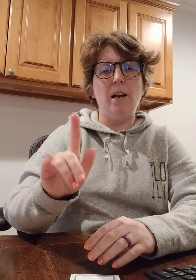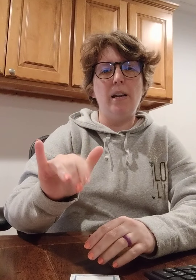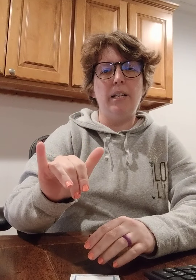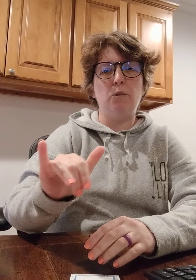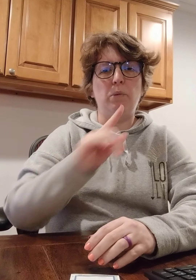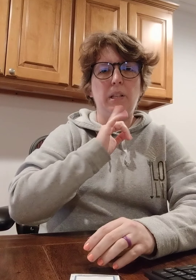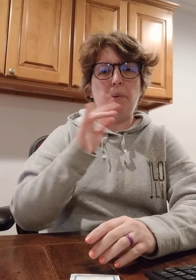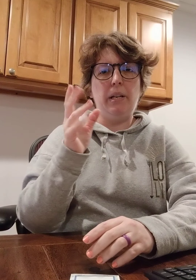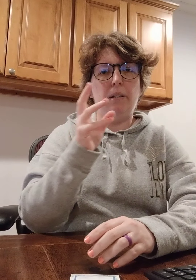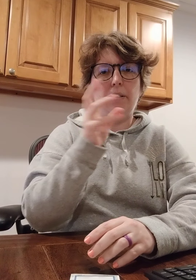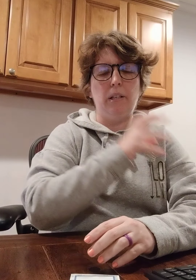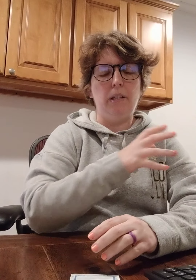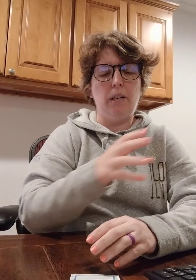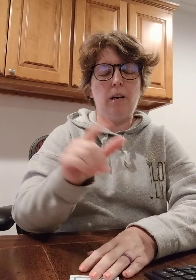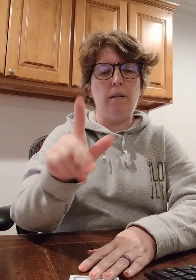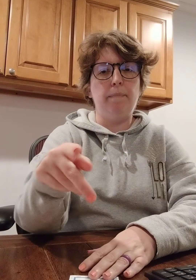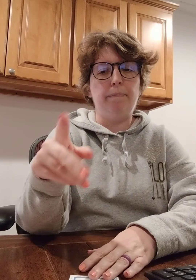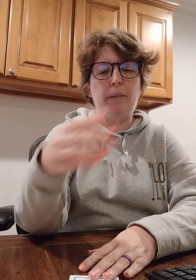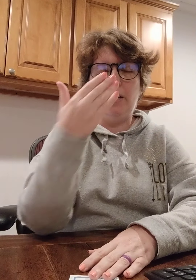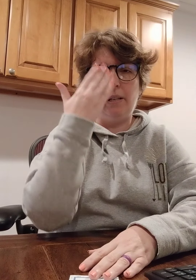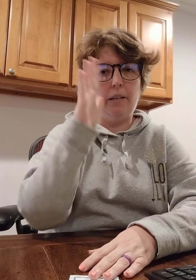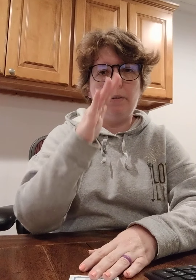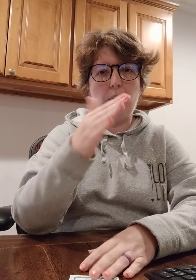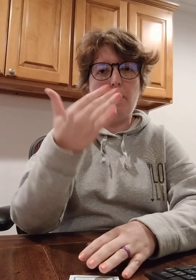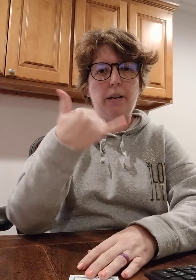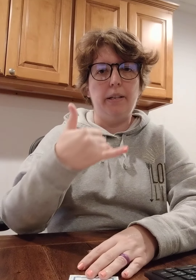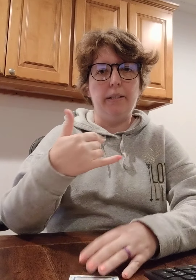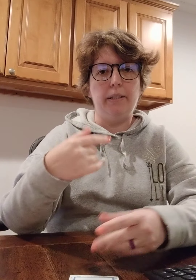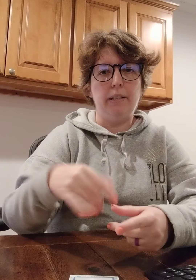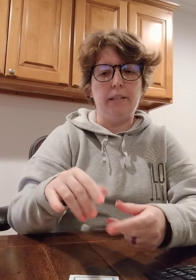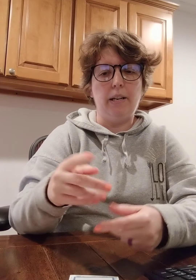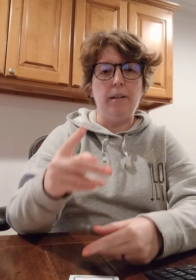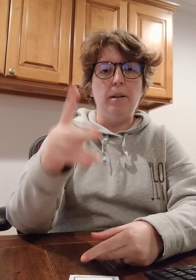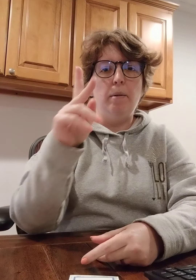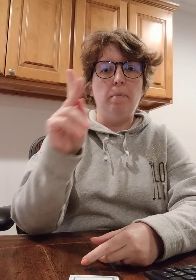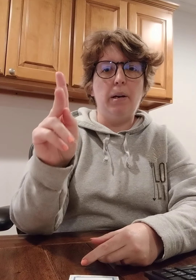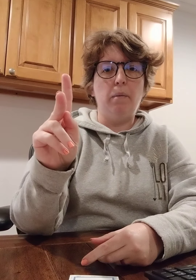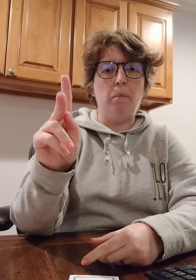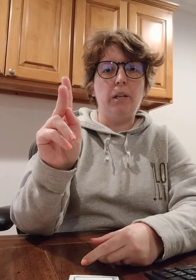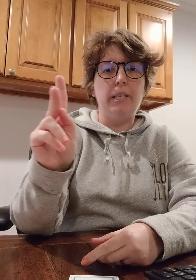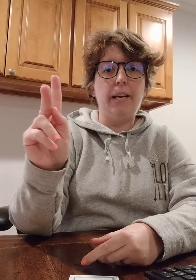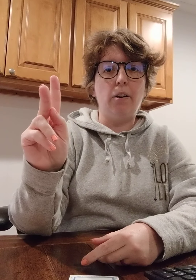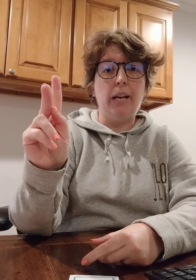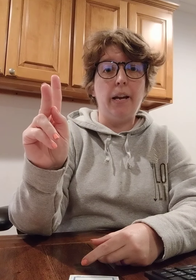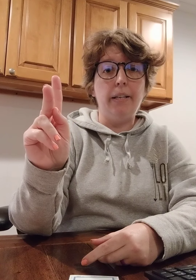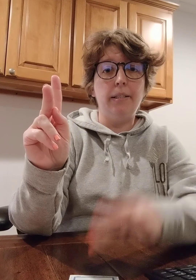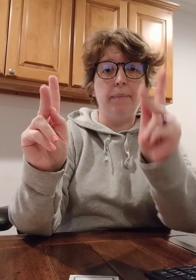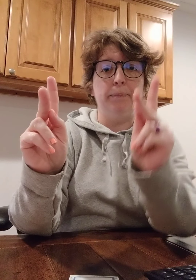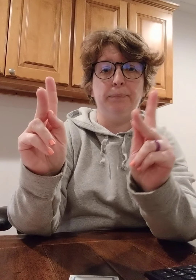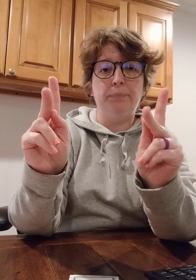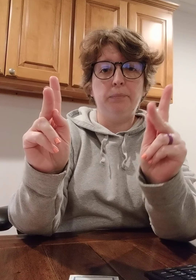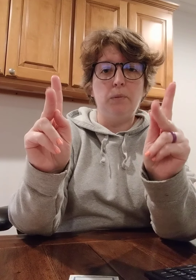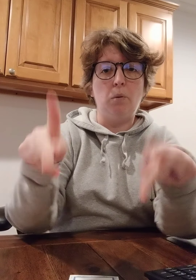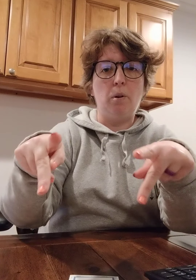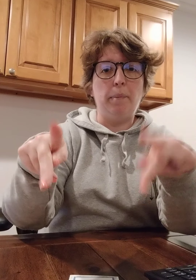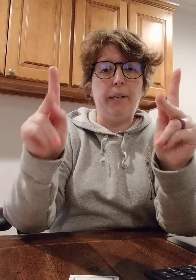Multiply is really weird. I don't know why it's this sign. But we're going to take our K's or our